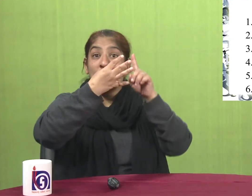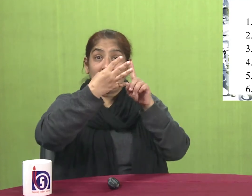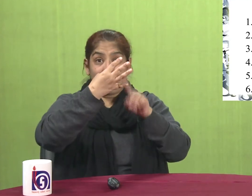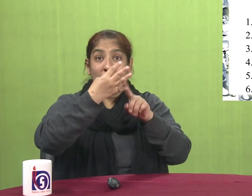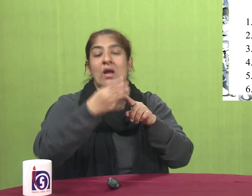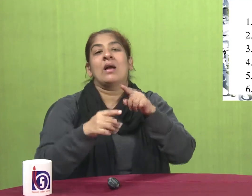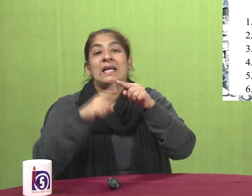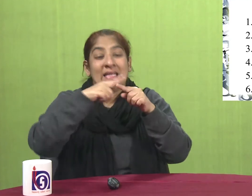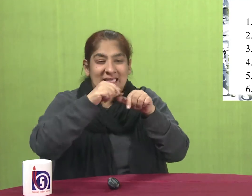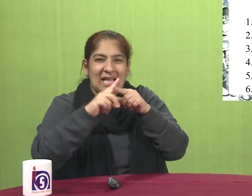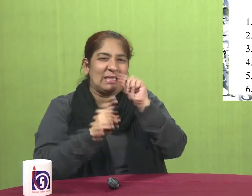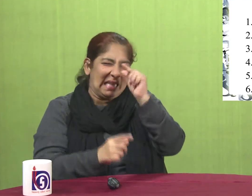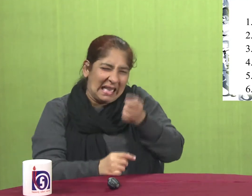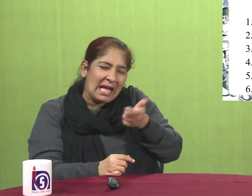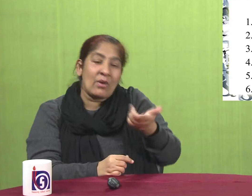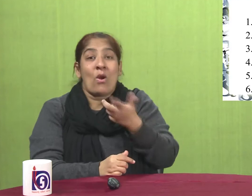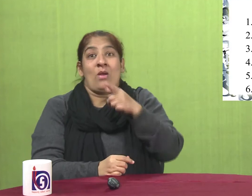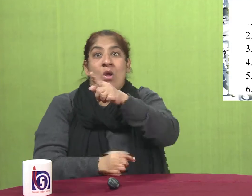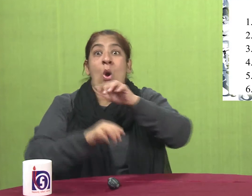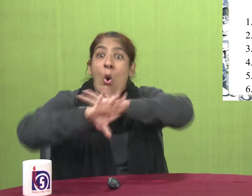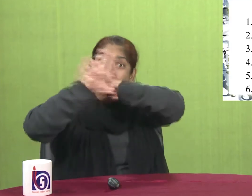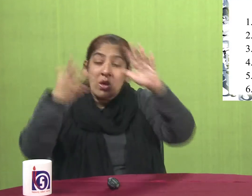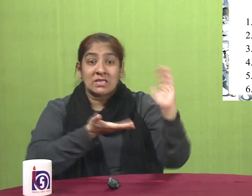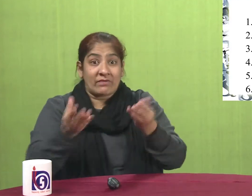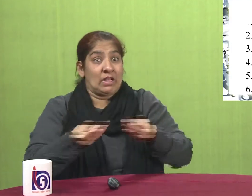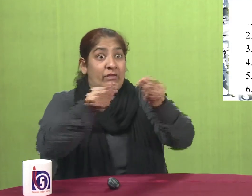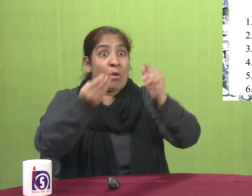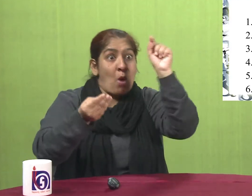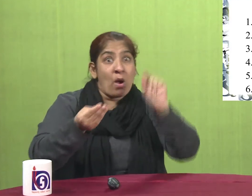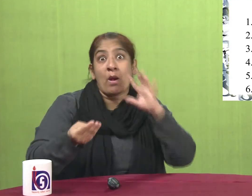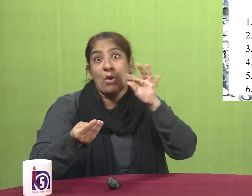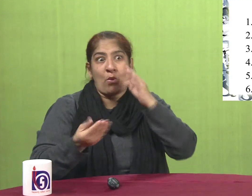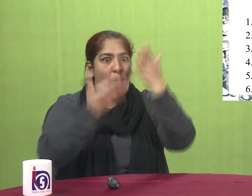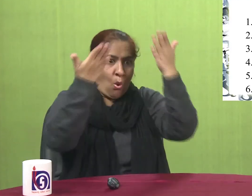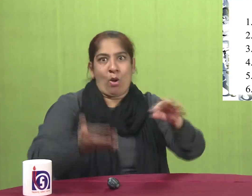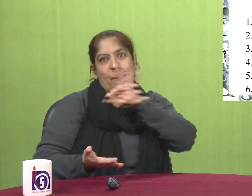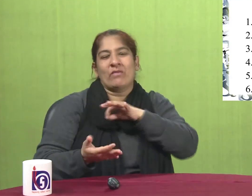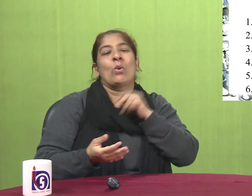The fourth is there's low transaction cost.